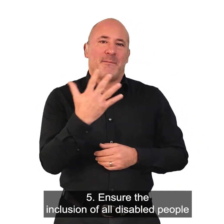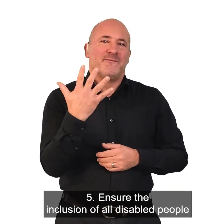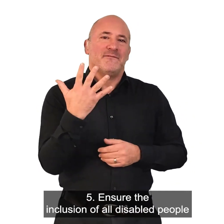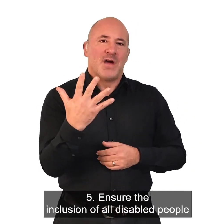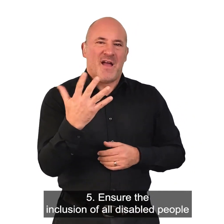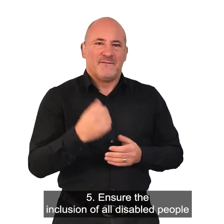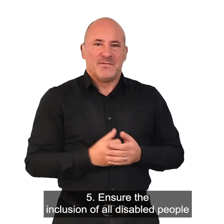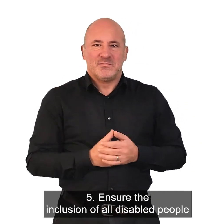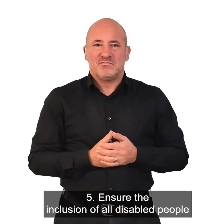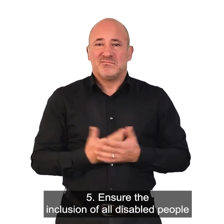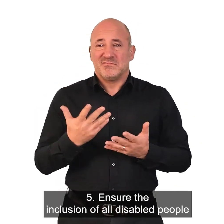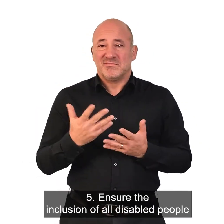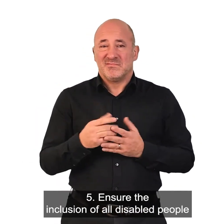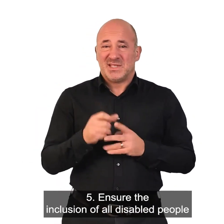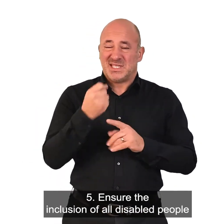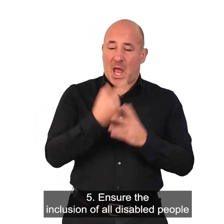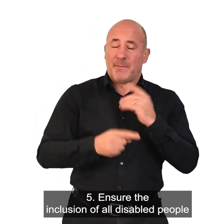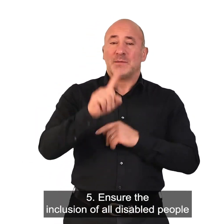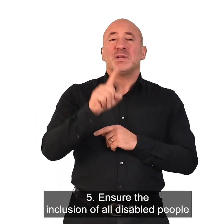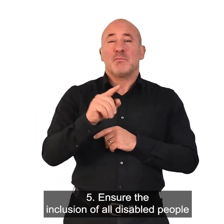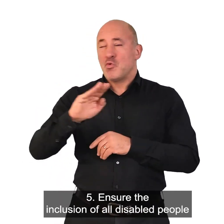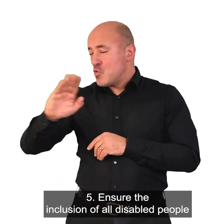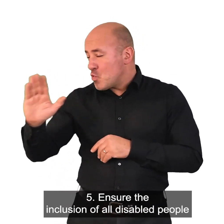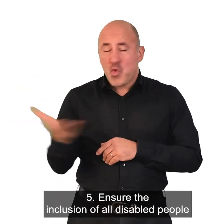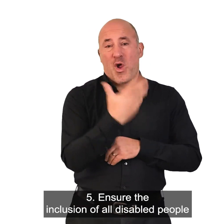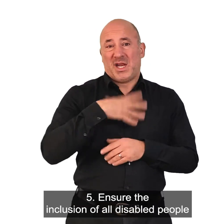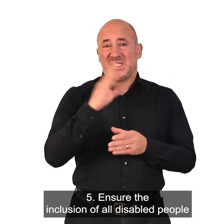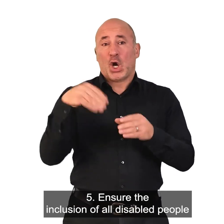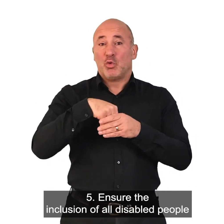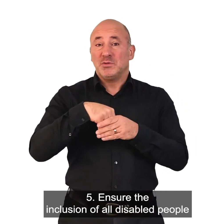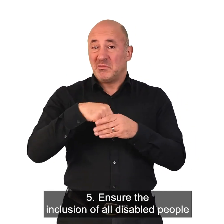5. Ensure the inclusion of all disabled people.